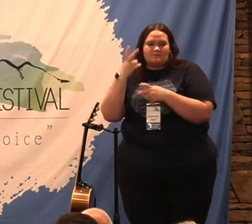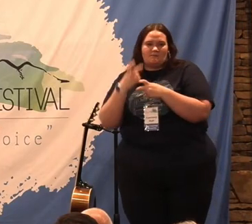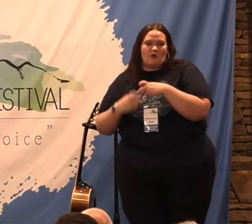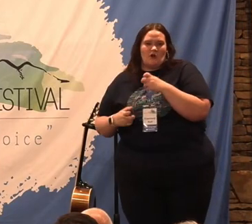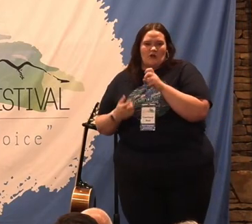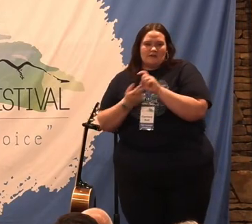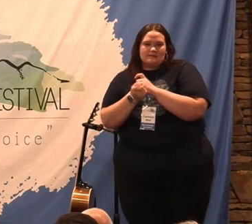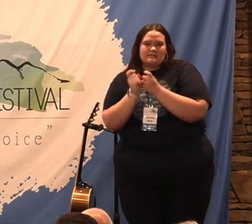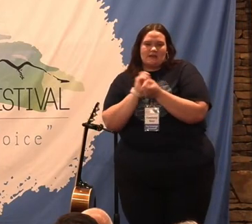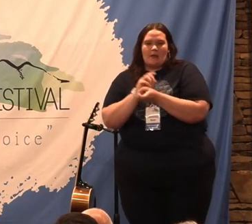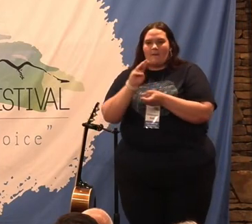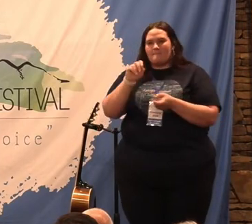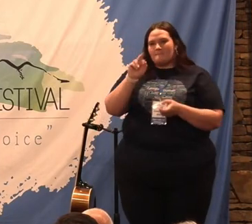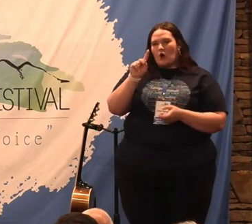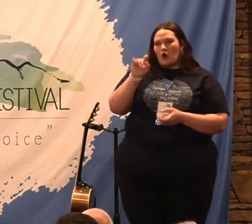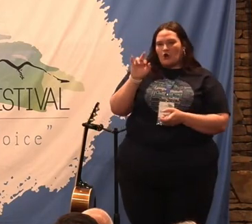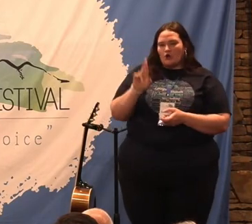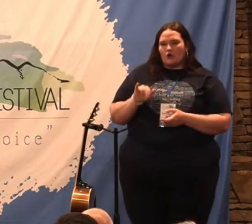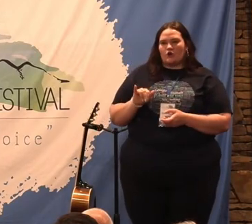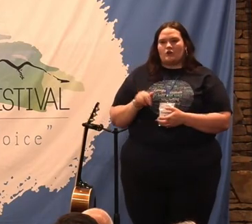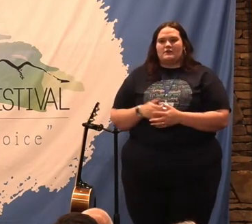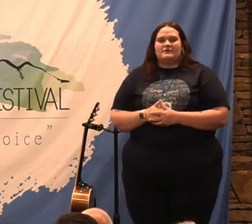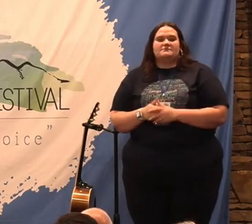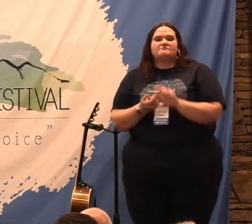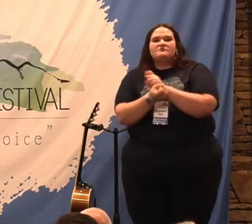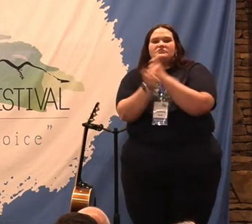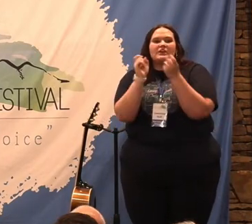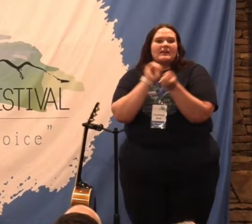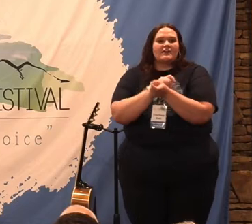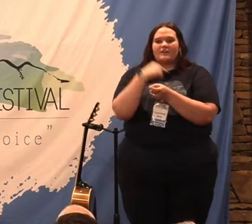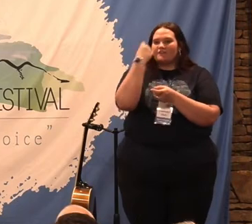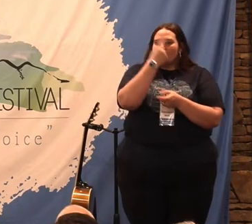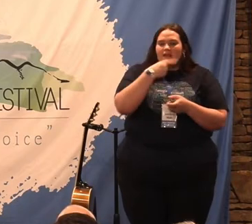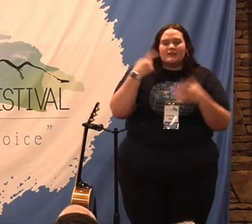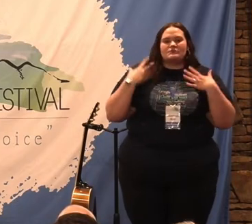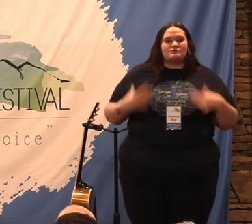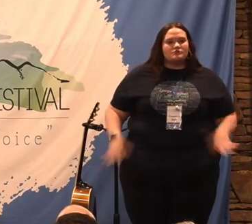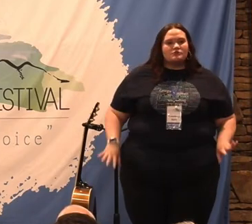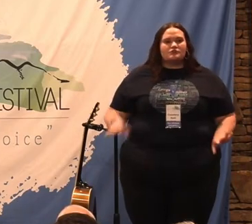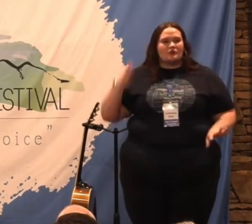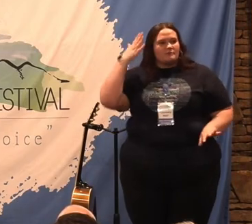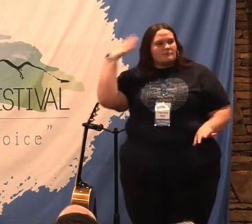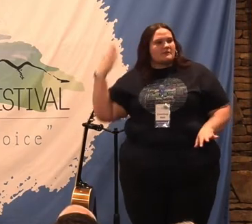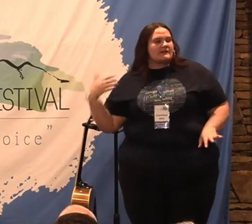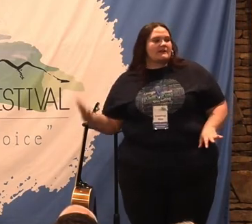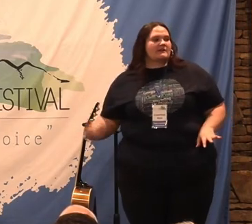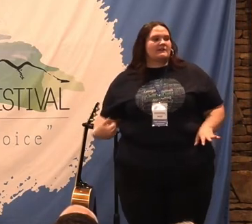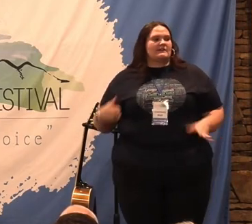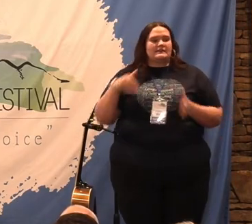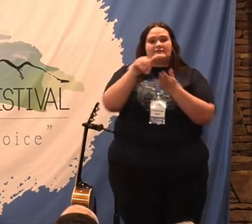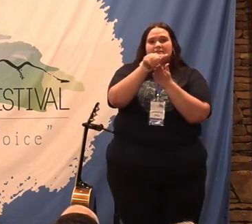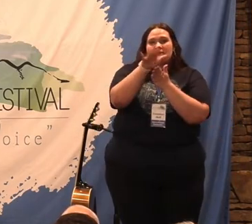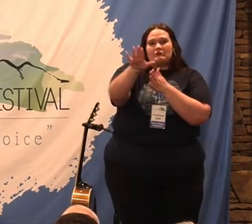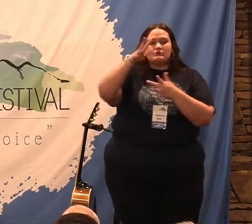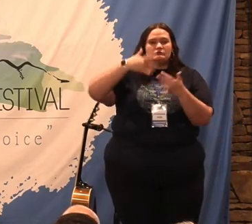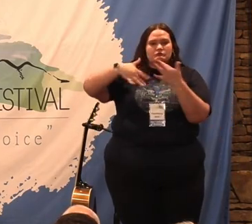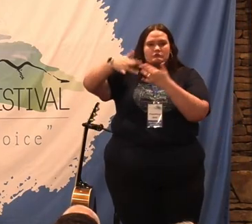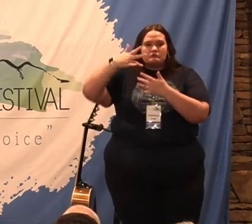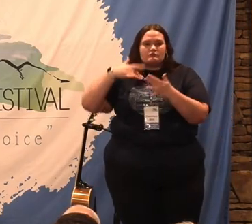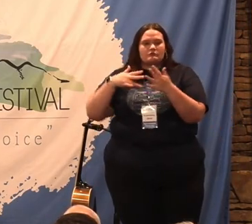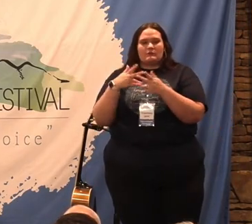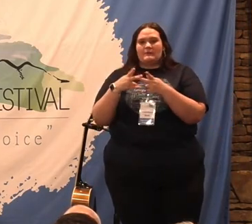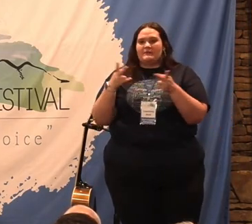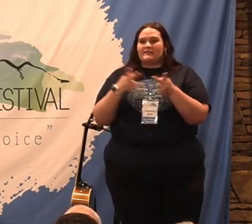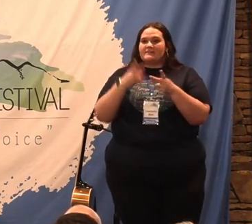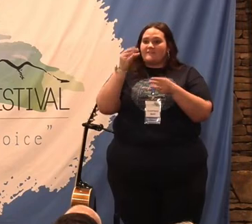possible. I'm to give her a whole hair, face, wardrobe makeover, send her off to a social function, fix it so she